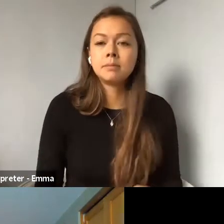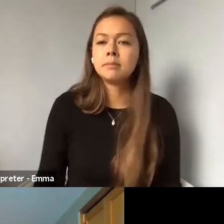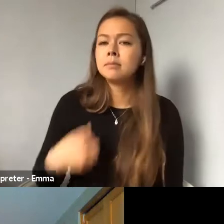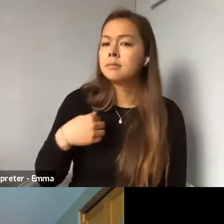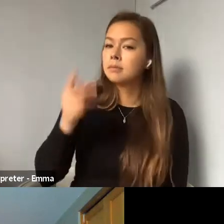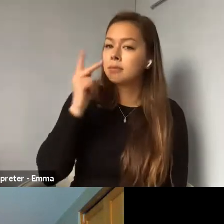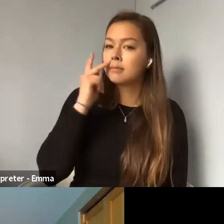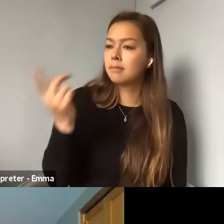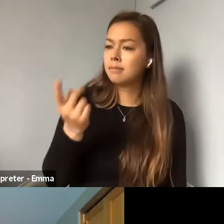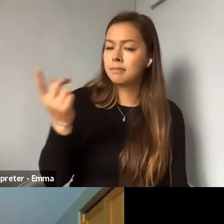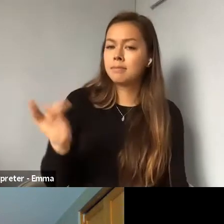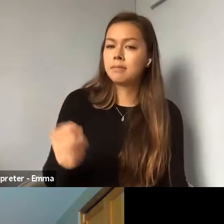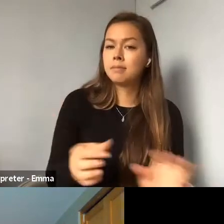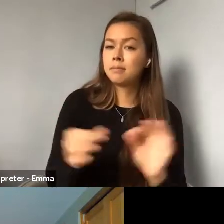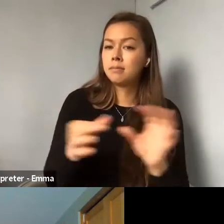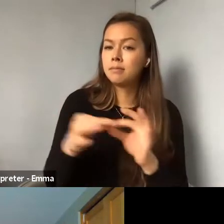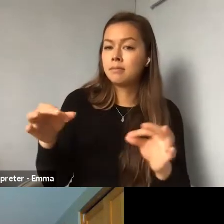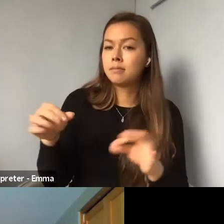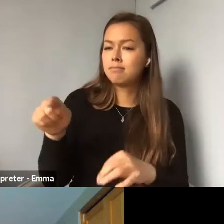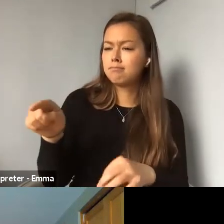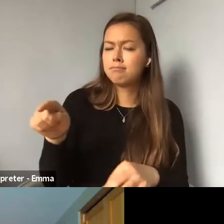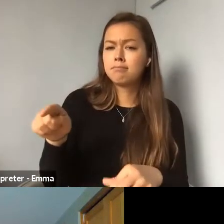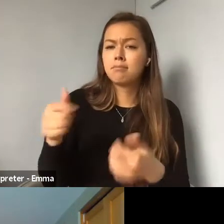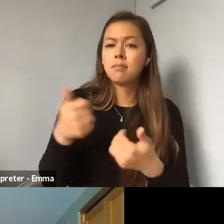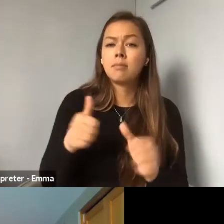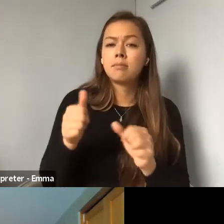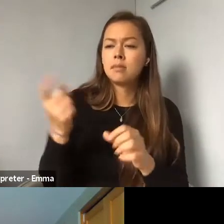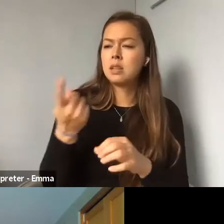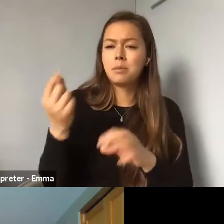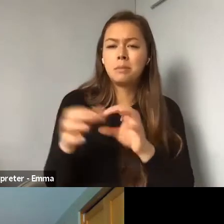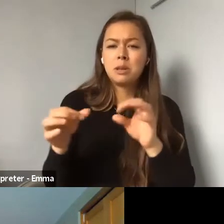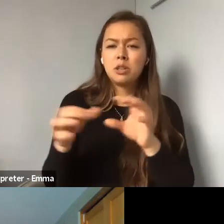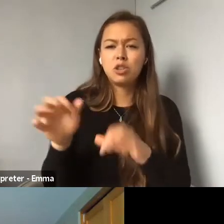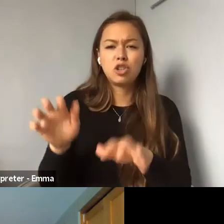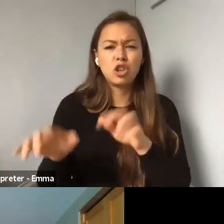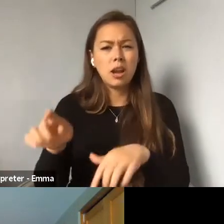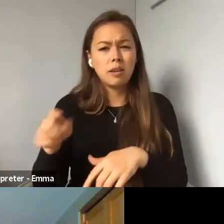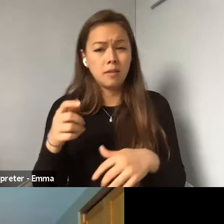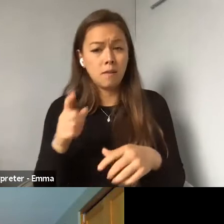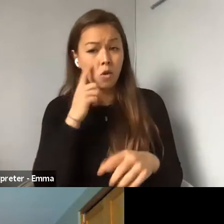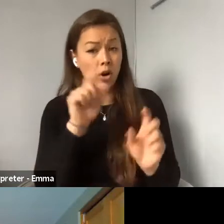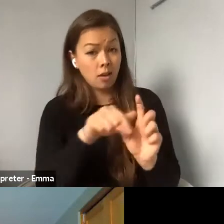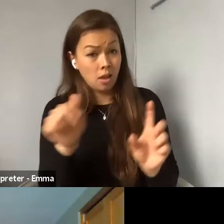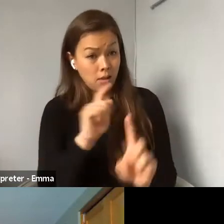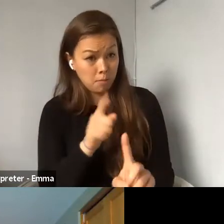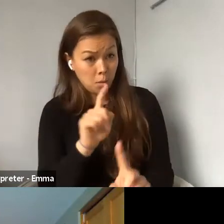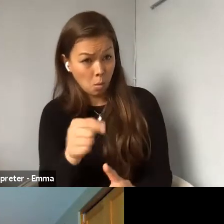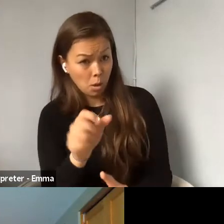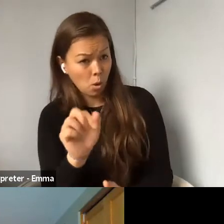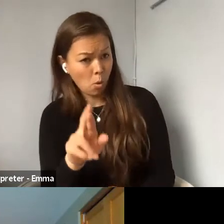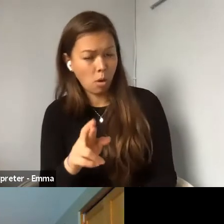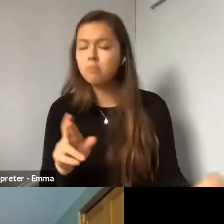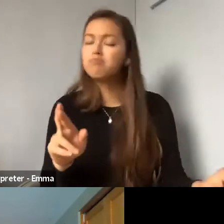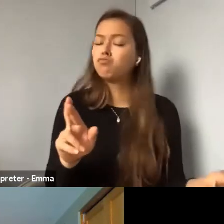for, and it's for any youth 12 to 24 who's volunteering to come forward